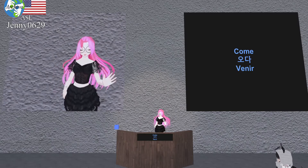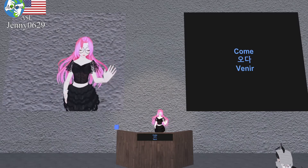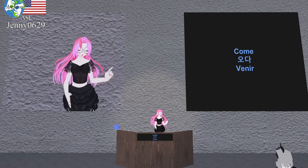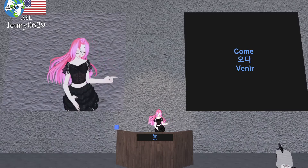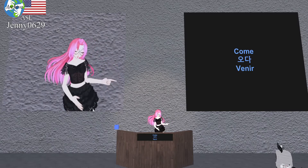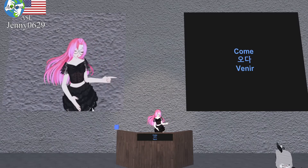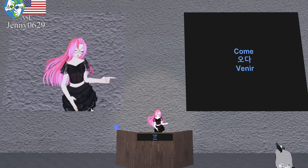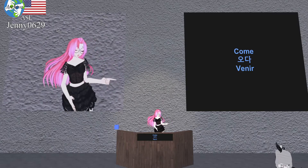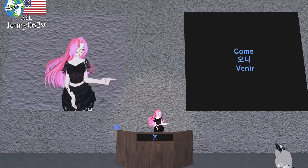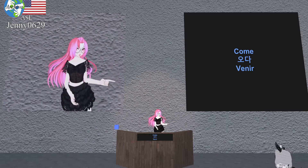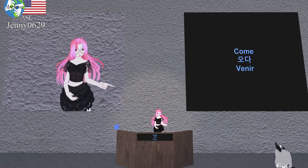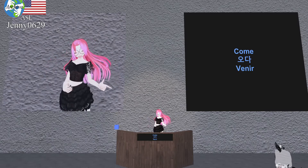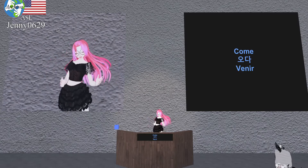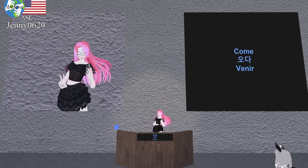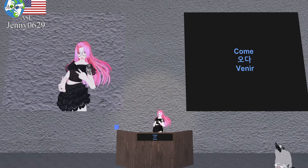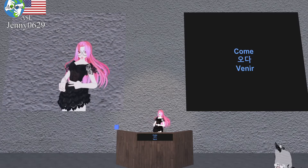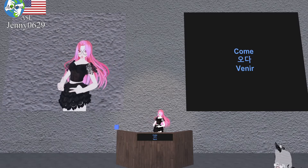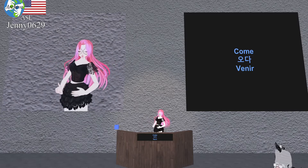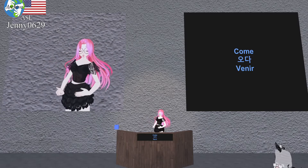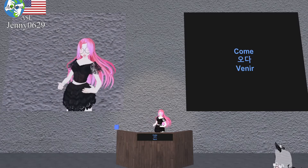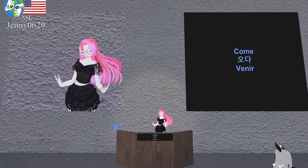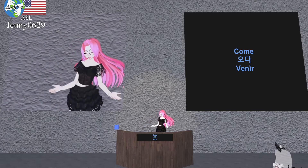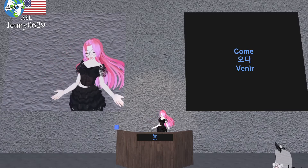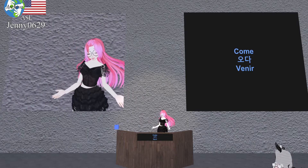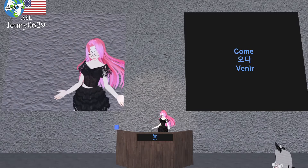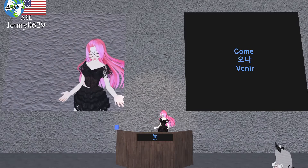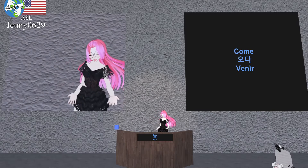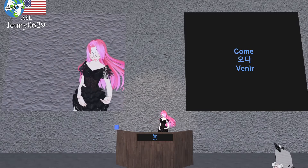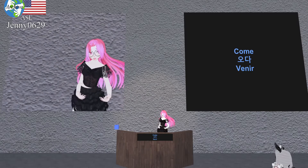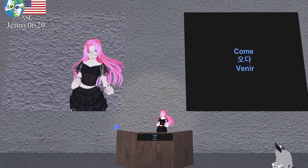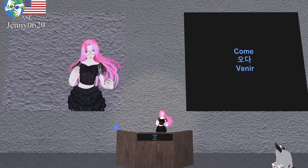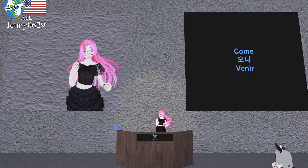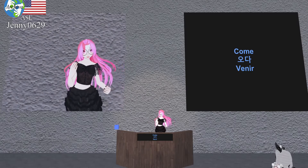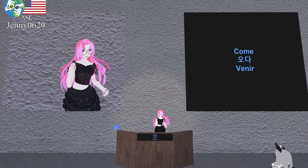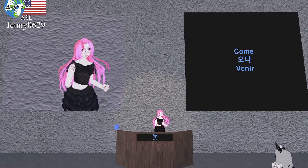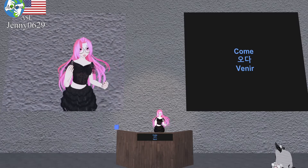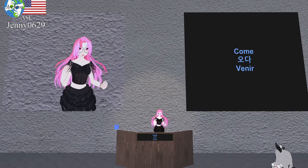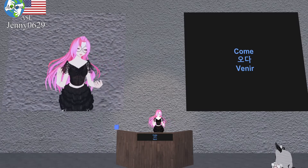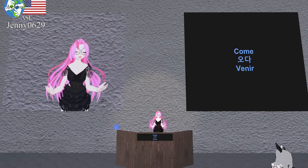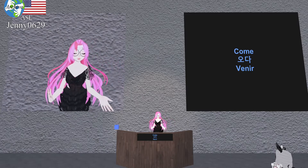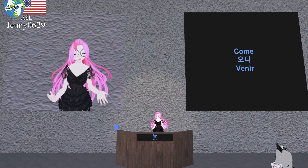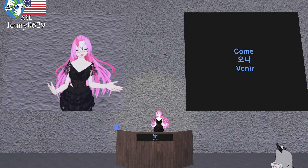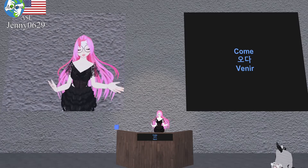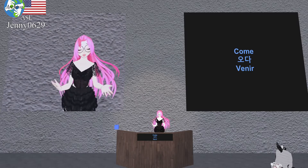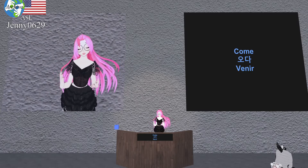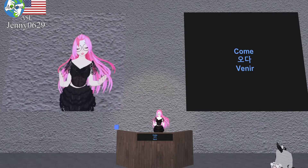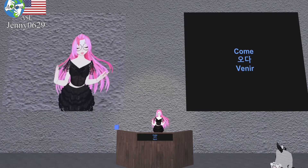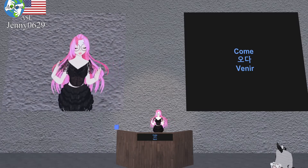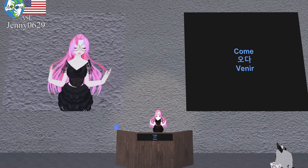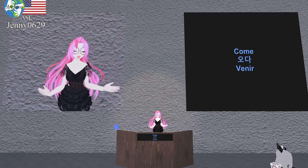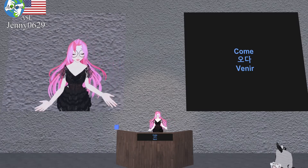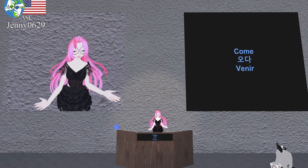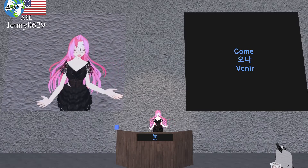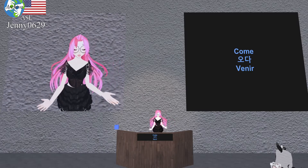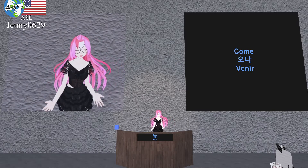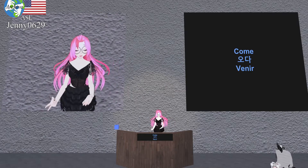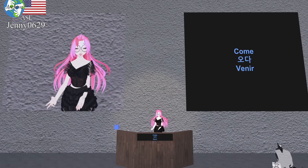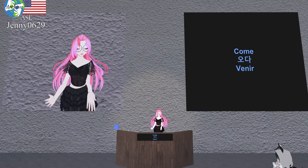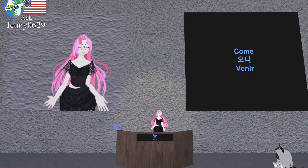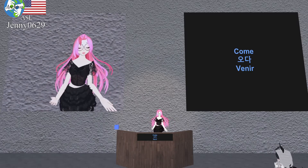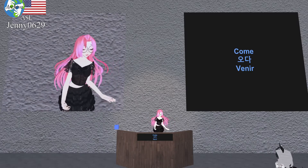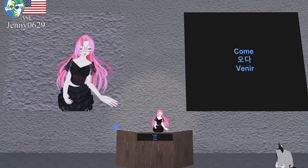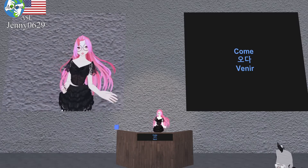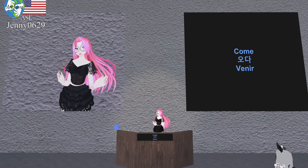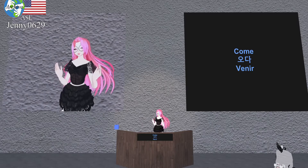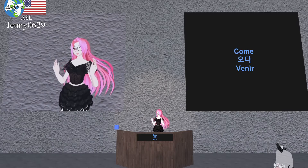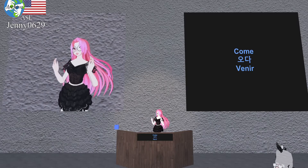everything. And you, as a student, have only been learning for 2 months, and you think you know all the variations, but there's like 15 ways to sign